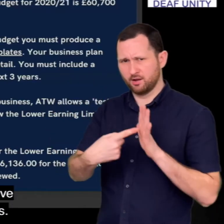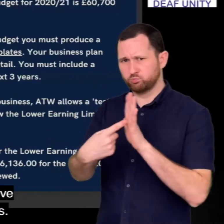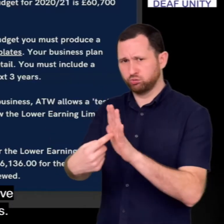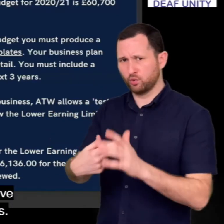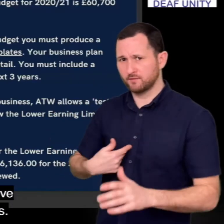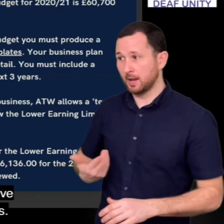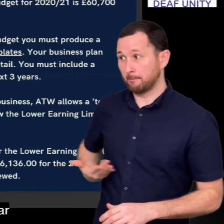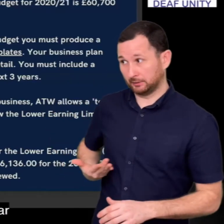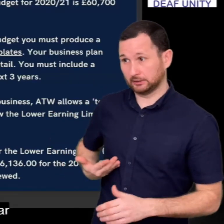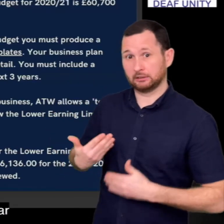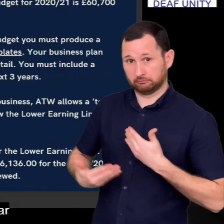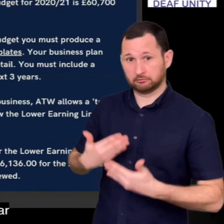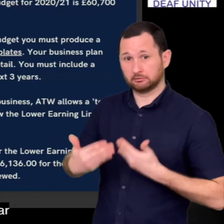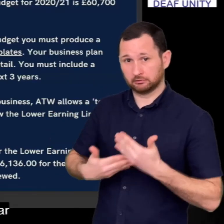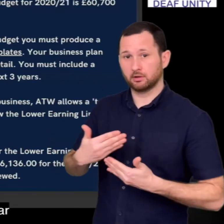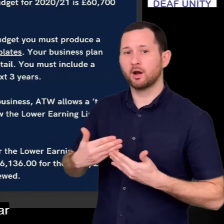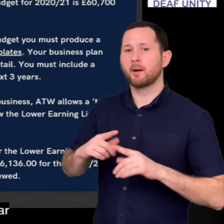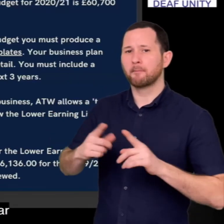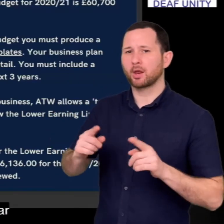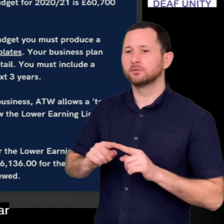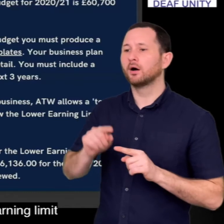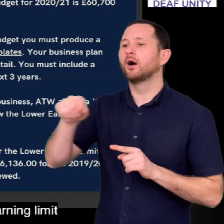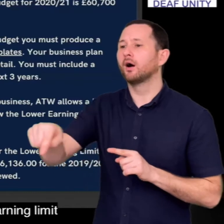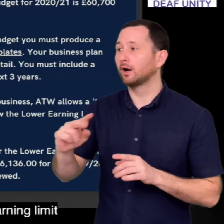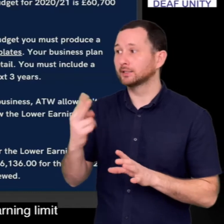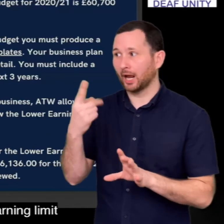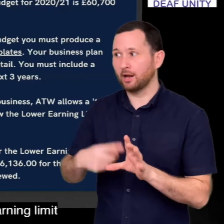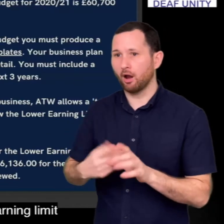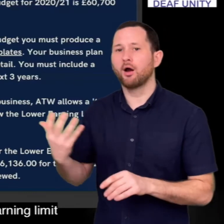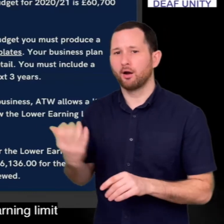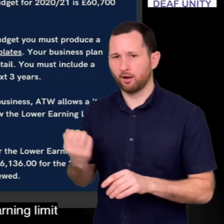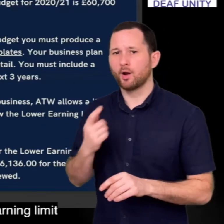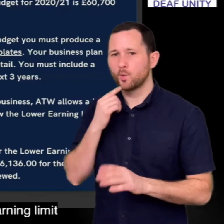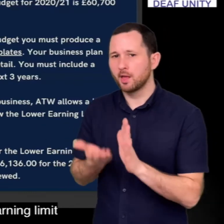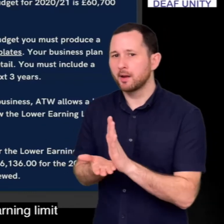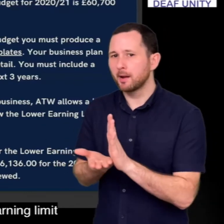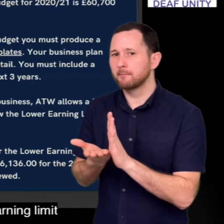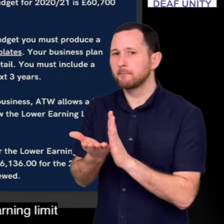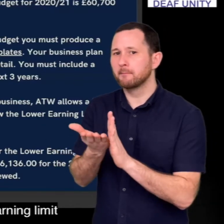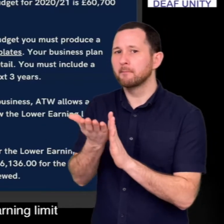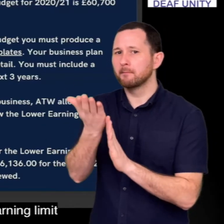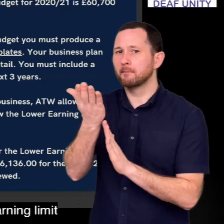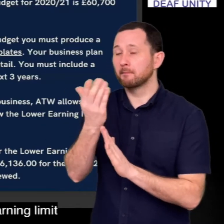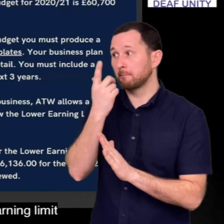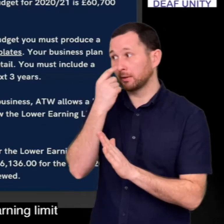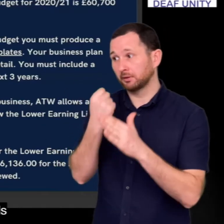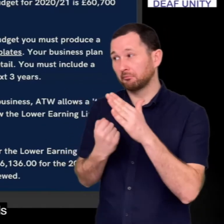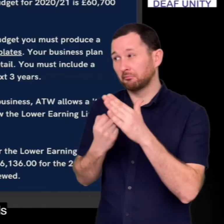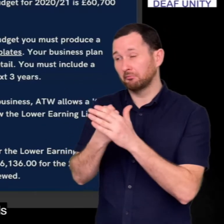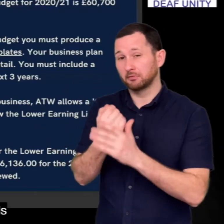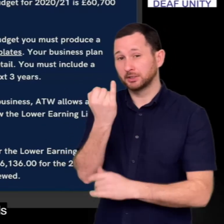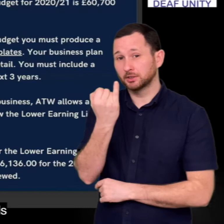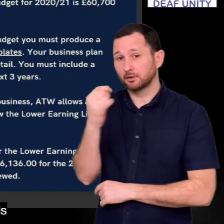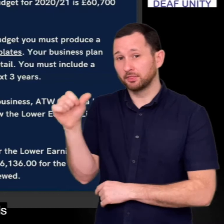business. But in that second year, you must be over the lower earning limit, which